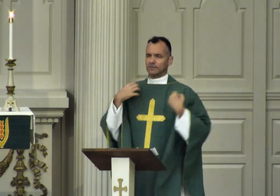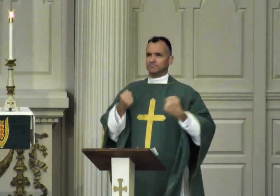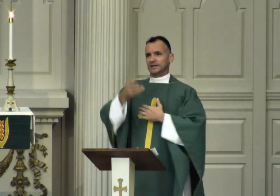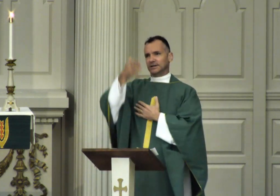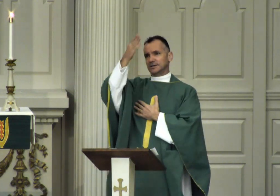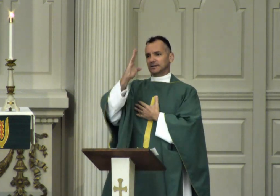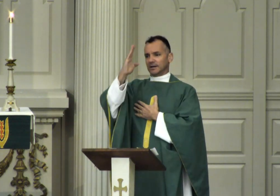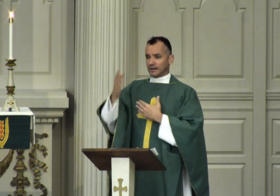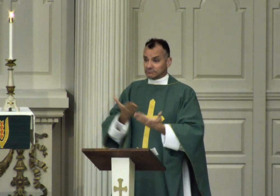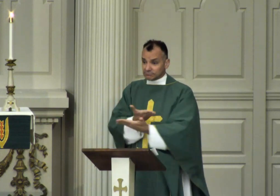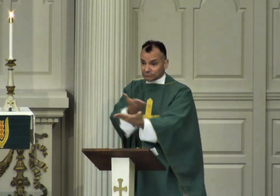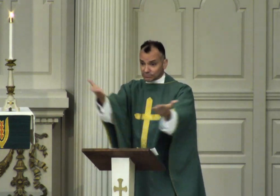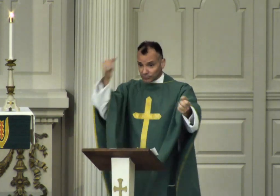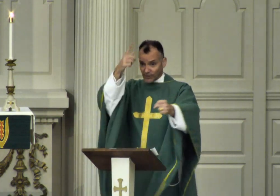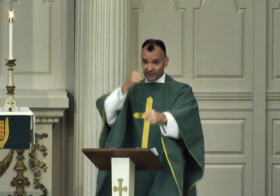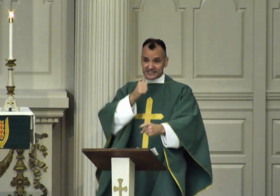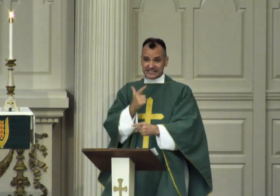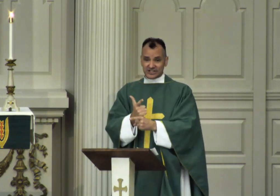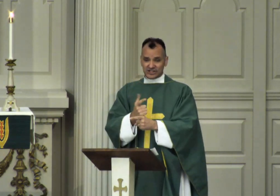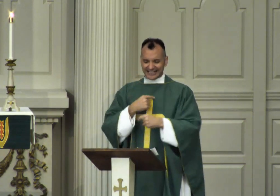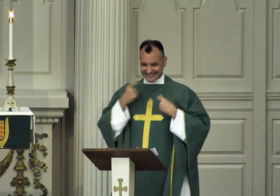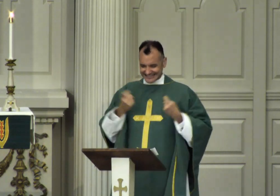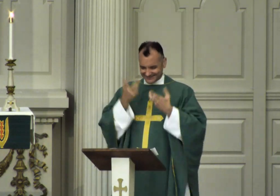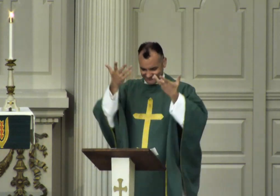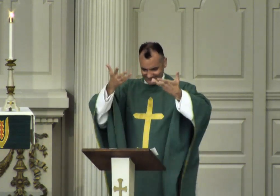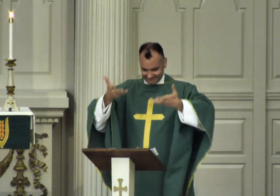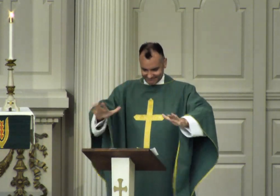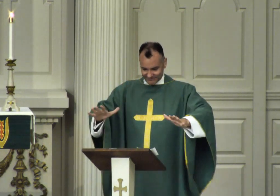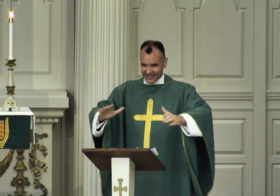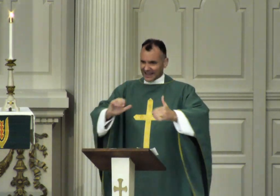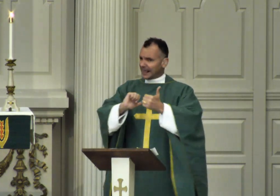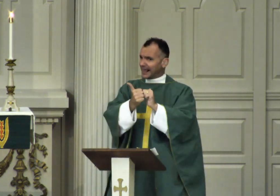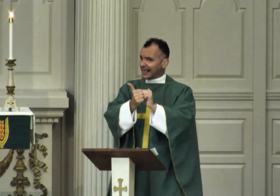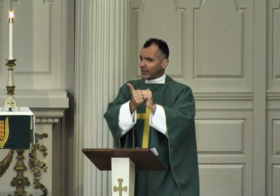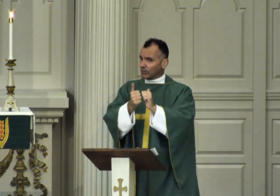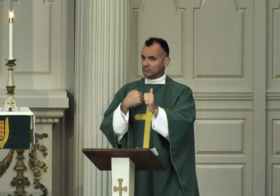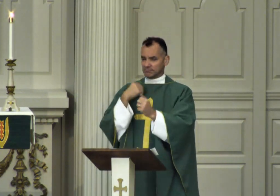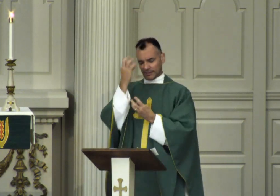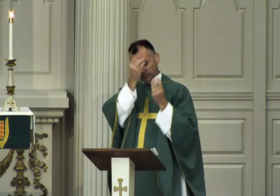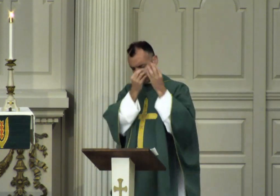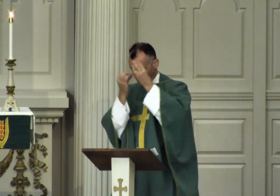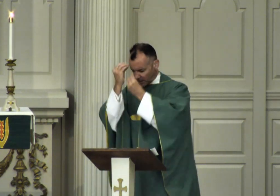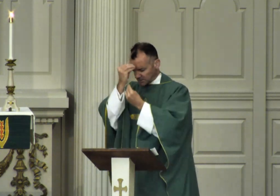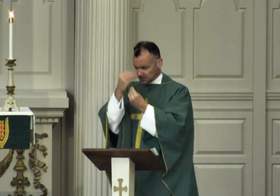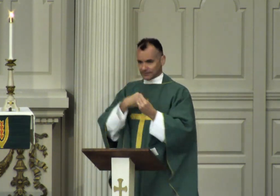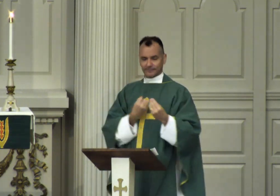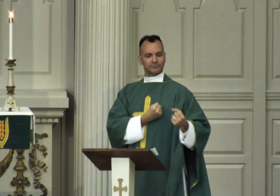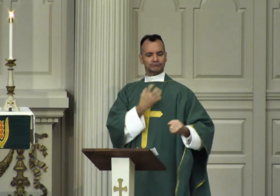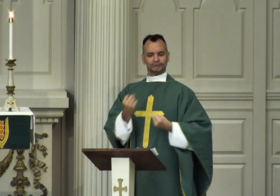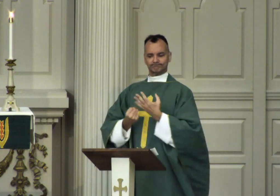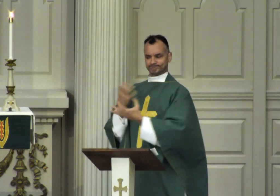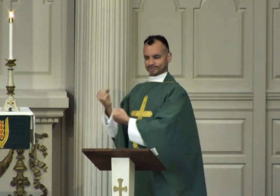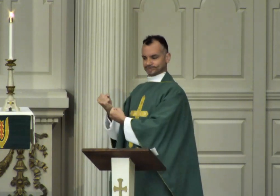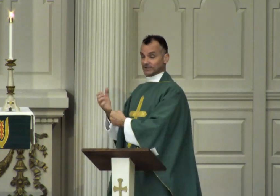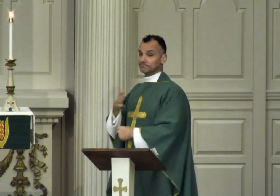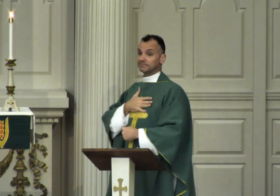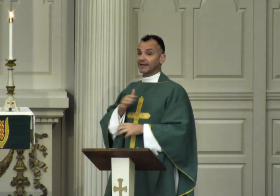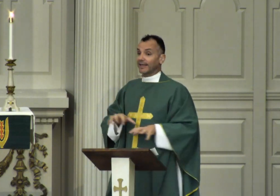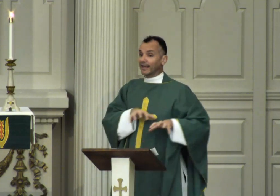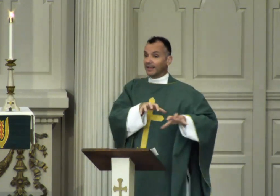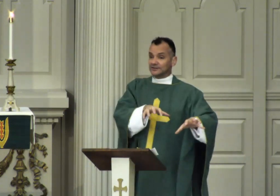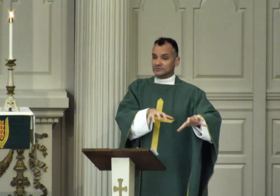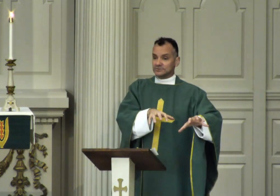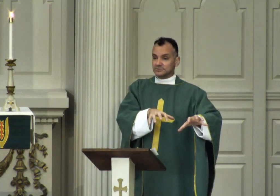I confess to Almighty God and to you, my brothers and sisters, that I have greatly sinned in my thoughts and in